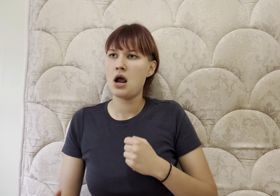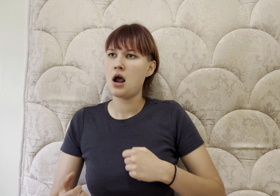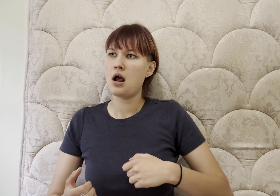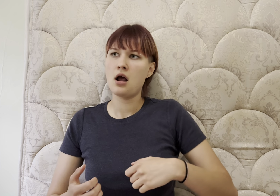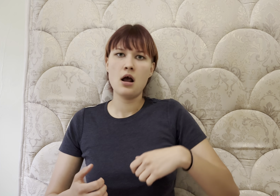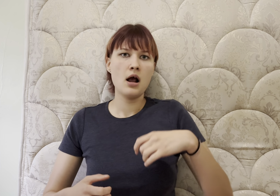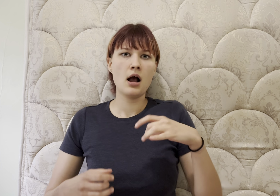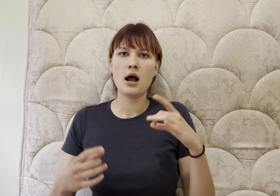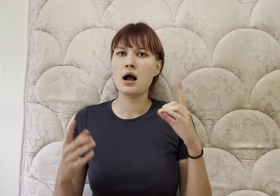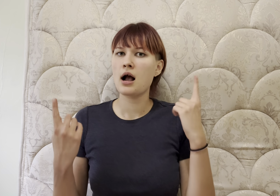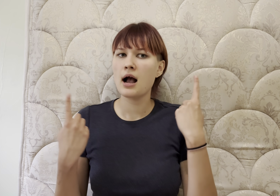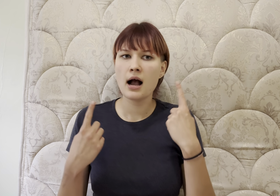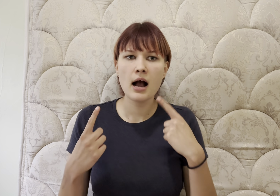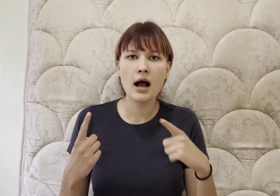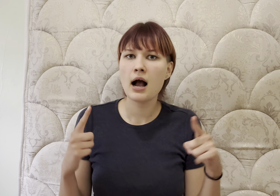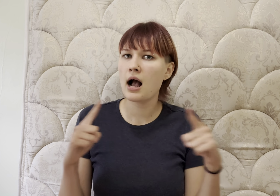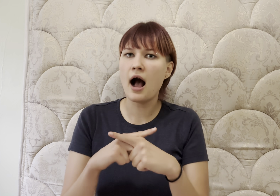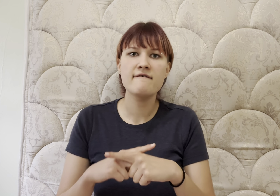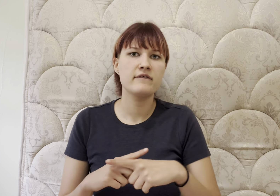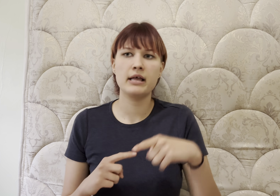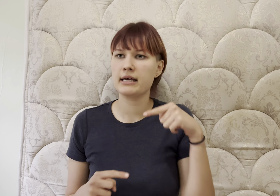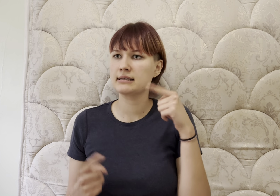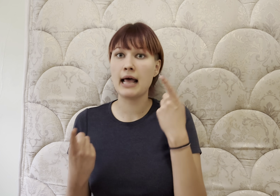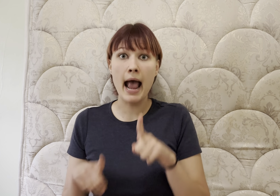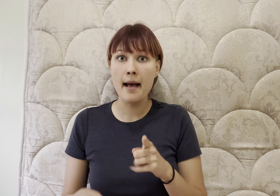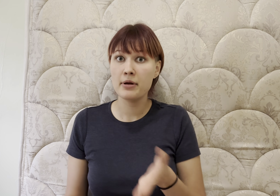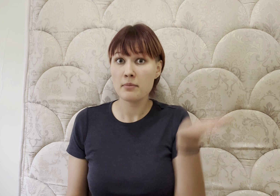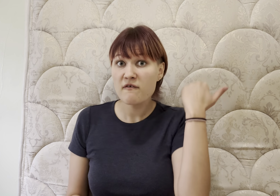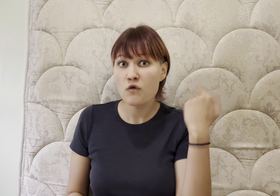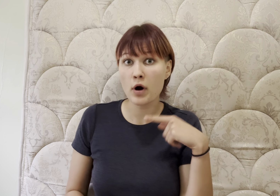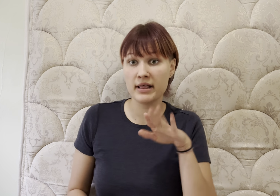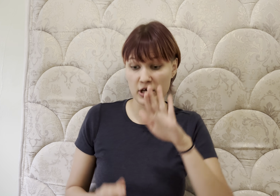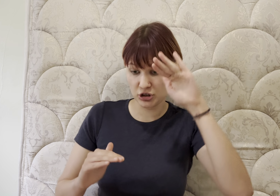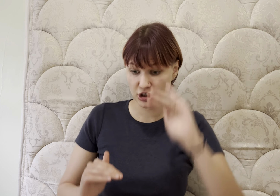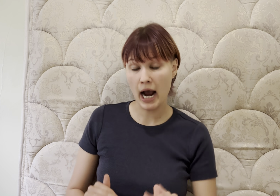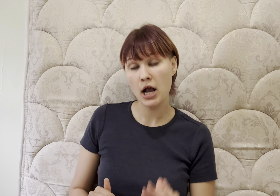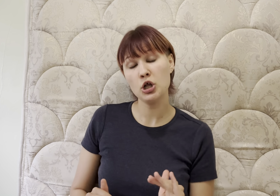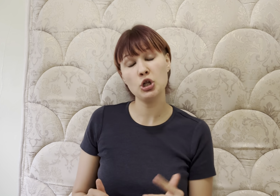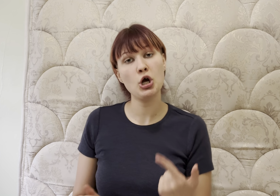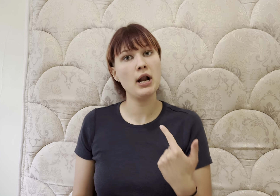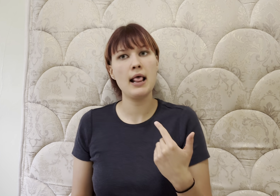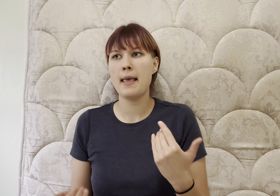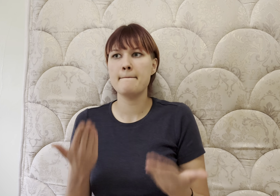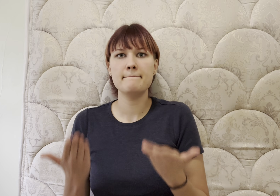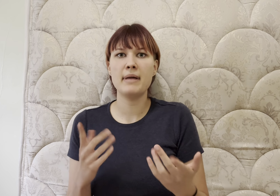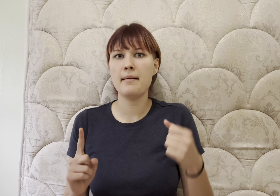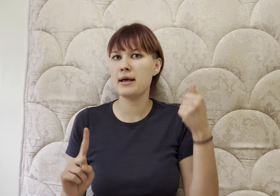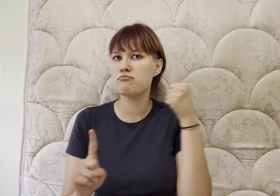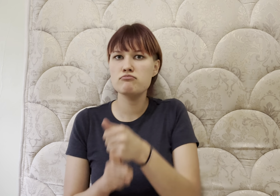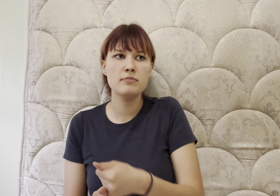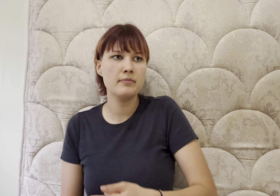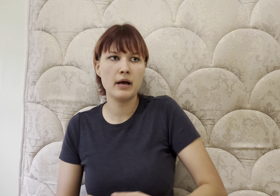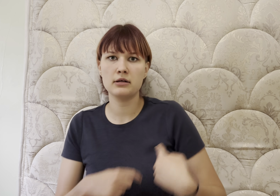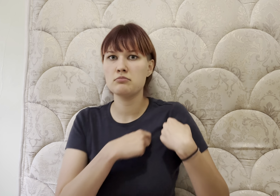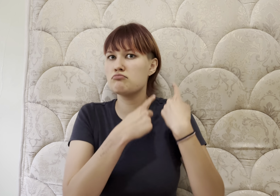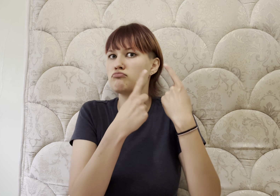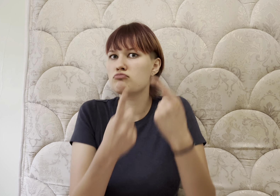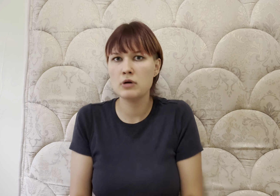today. Psychoanalysis is based on insight. The idea would be that if you come to understand that you have some unresolved